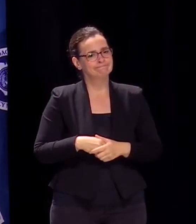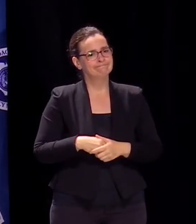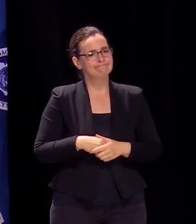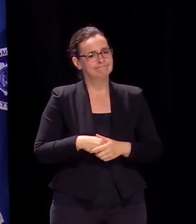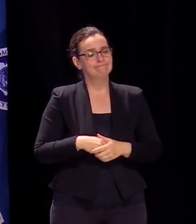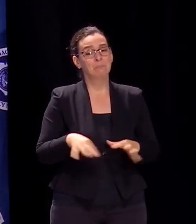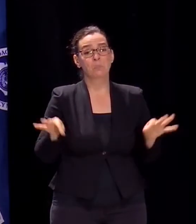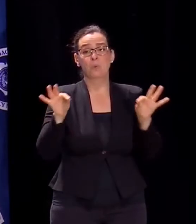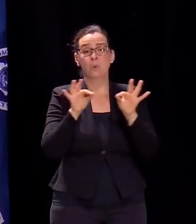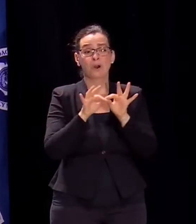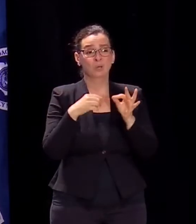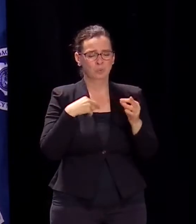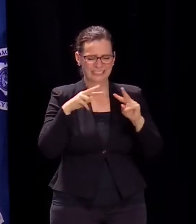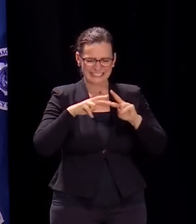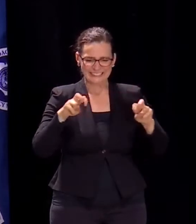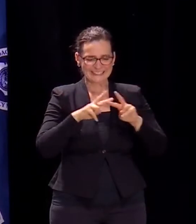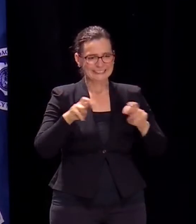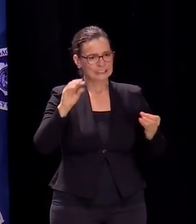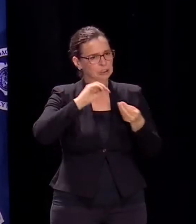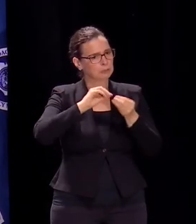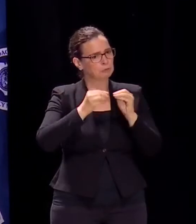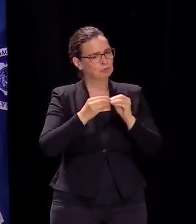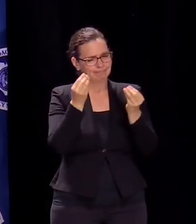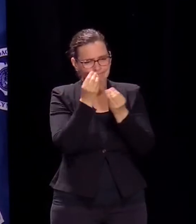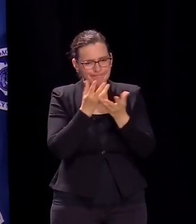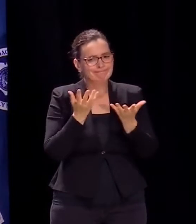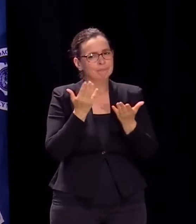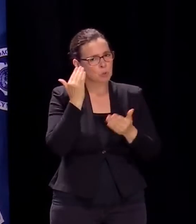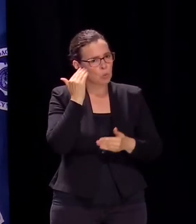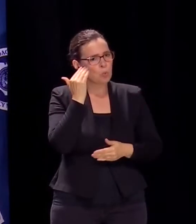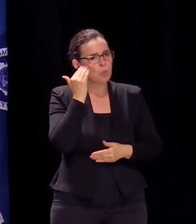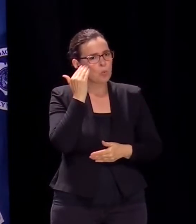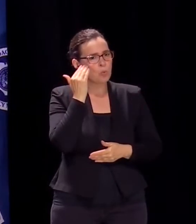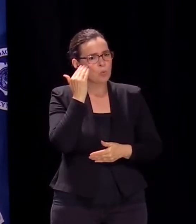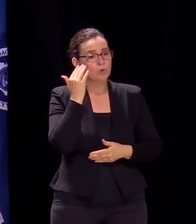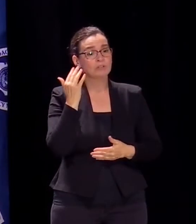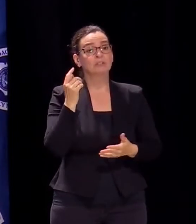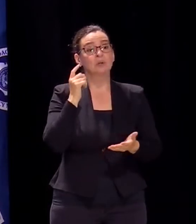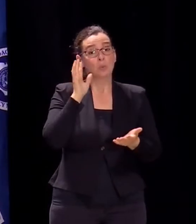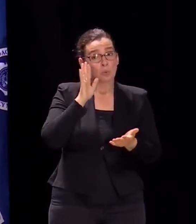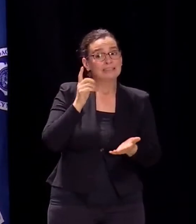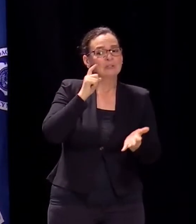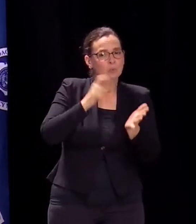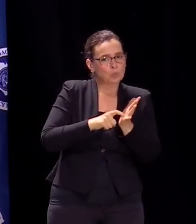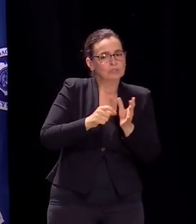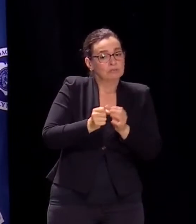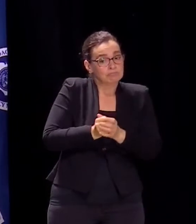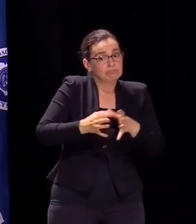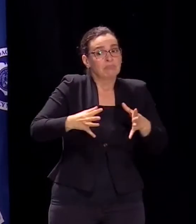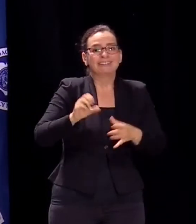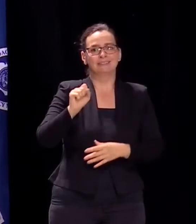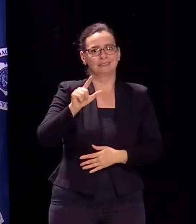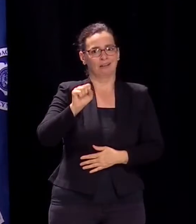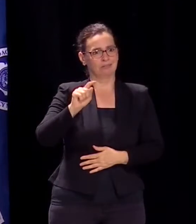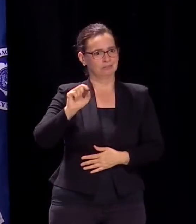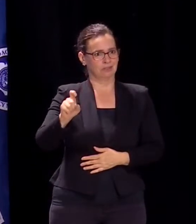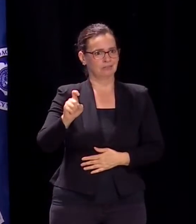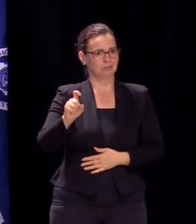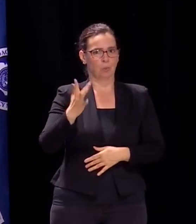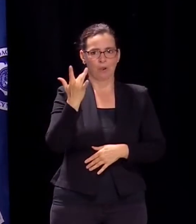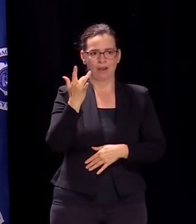last year. We budgeted growth in sales tax. So right now, when you look at the fact that we're